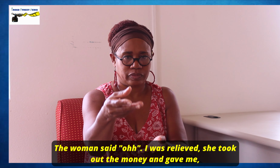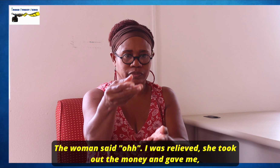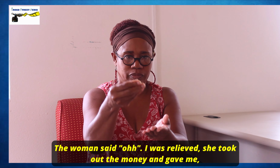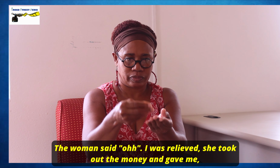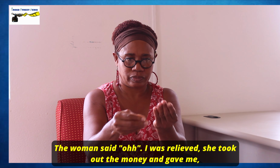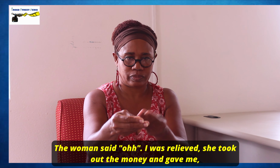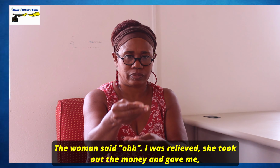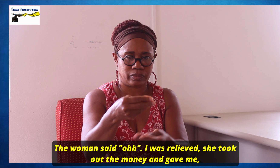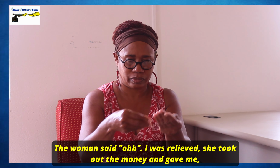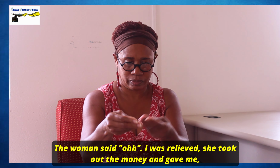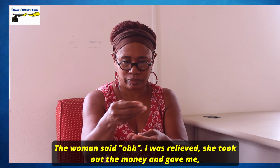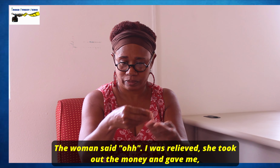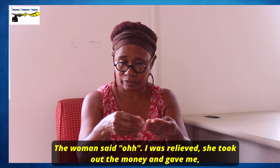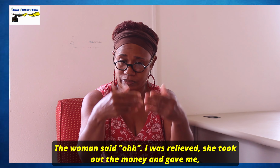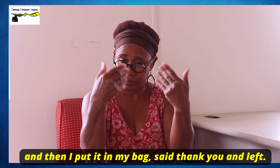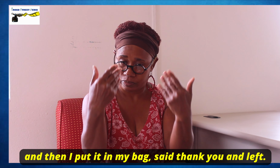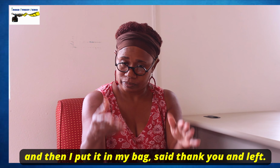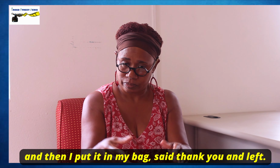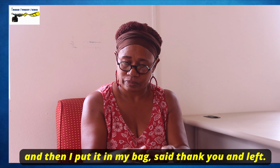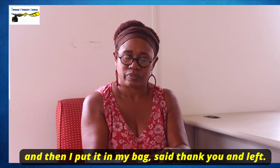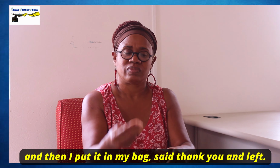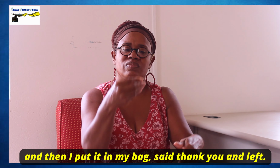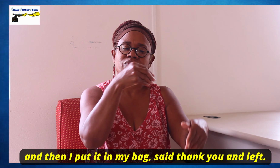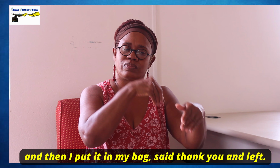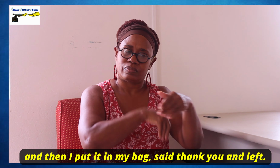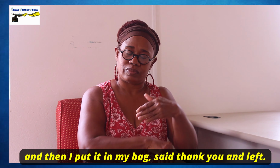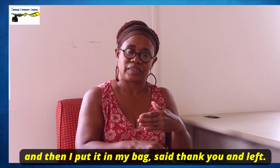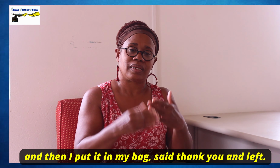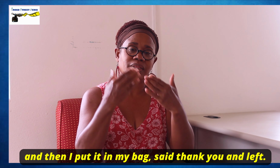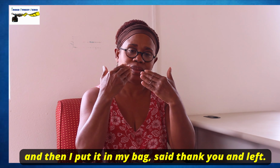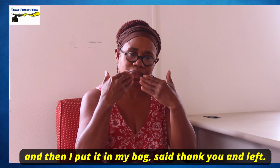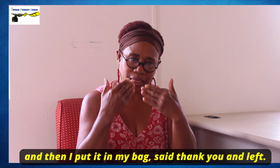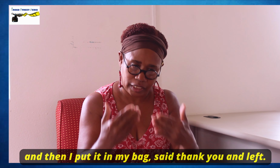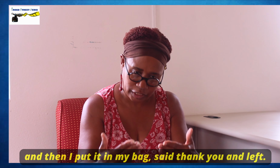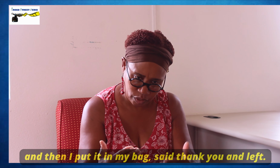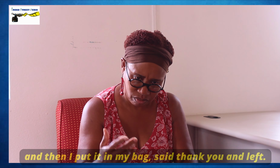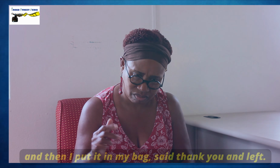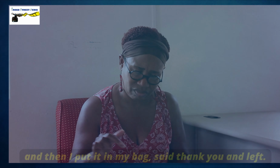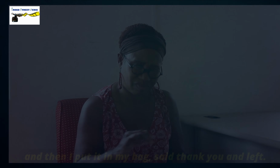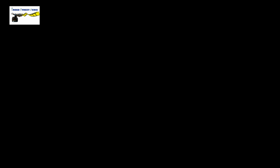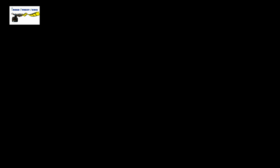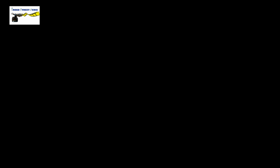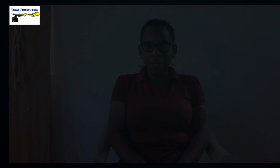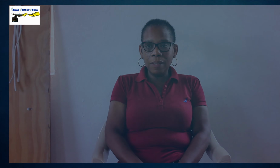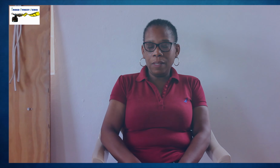me, and then I put it in my bag, said thank you, and left.